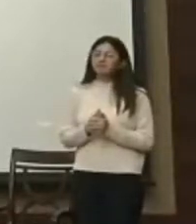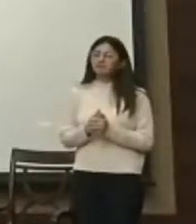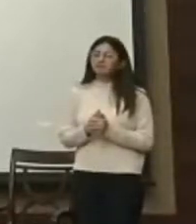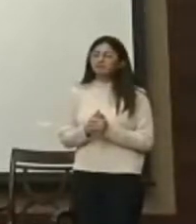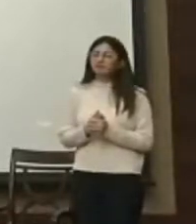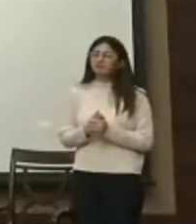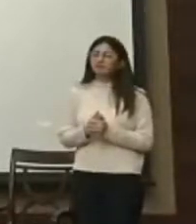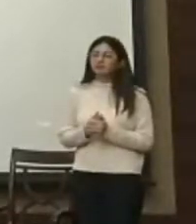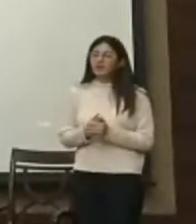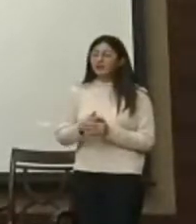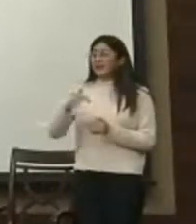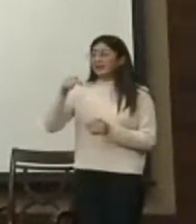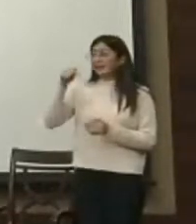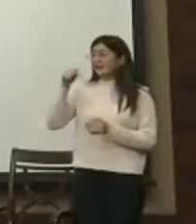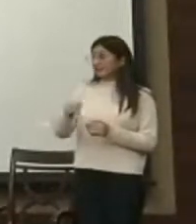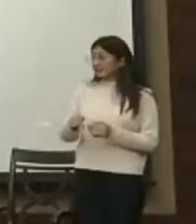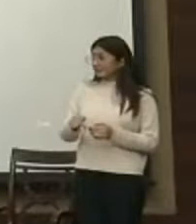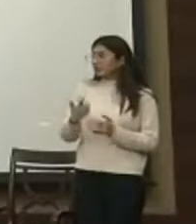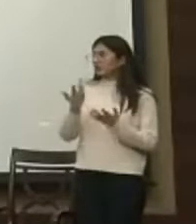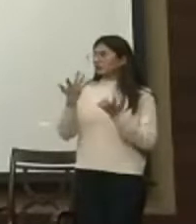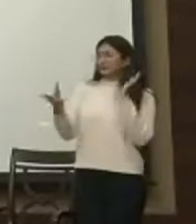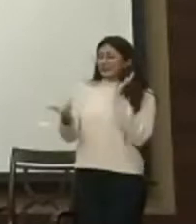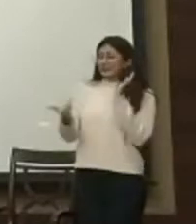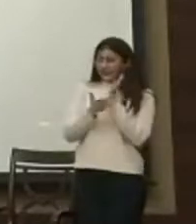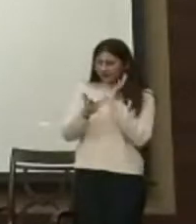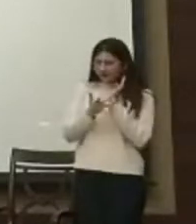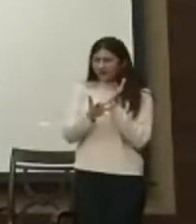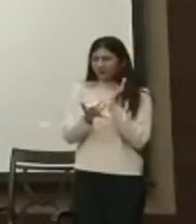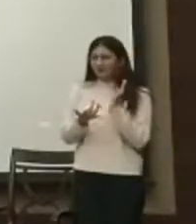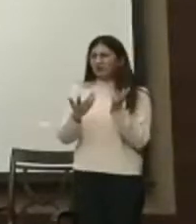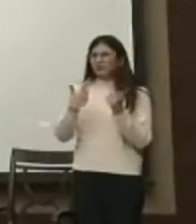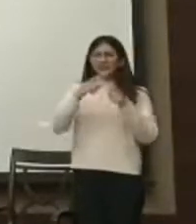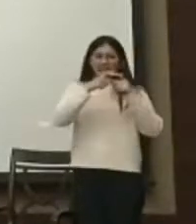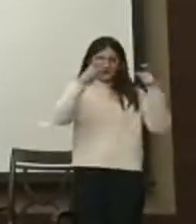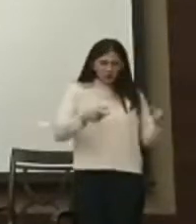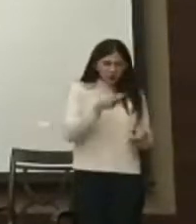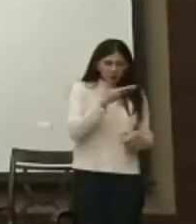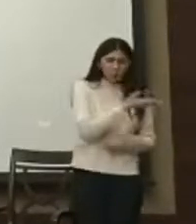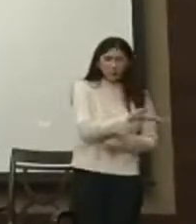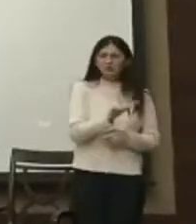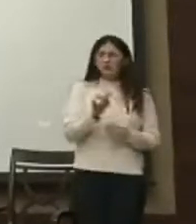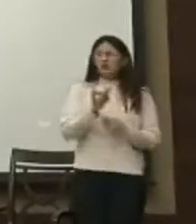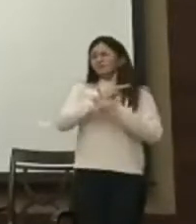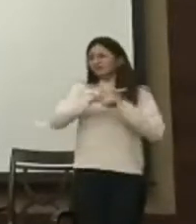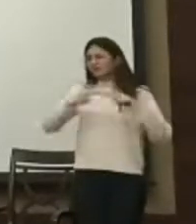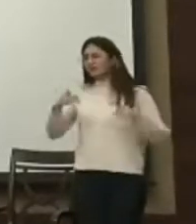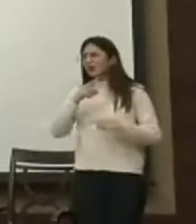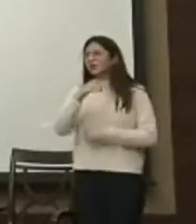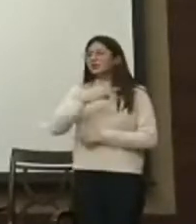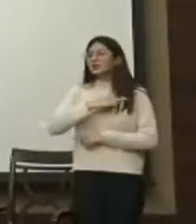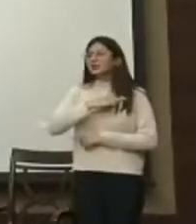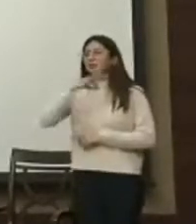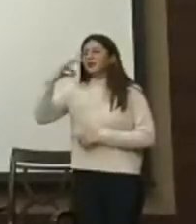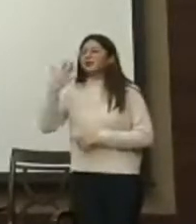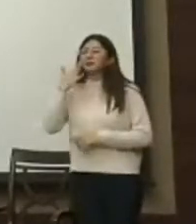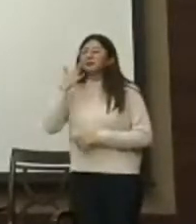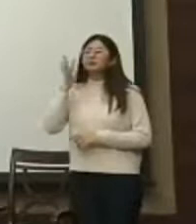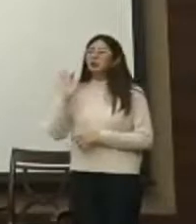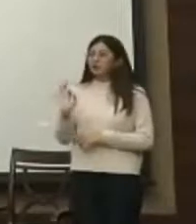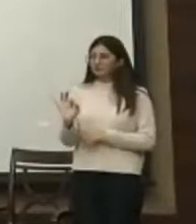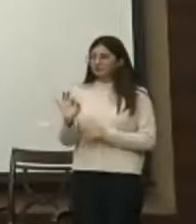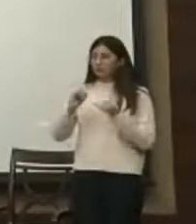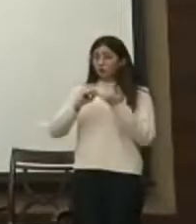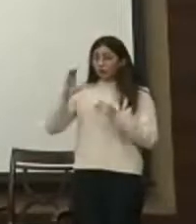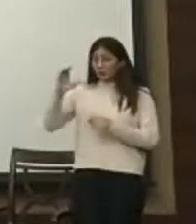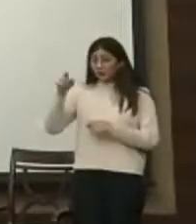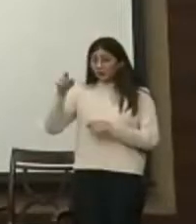This is compounded when by technical interpretations, institutions fail to uphold its spirit. The Supreme Court expressly